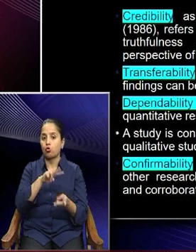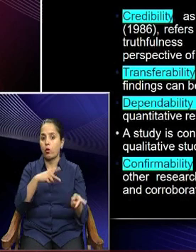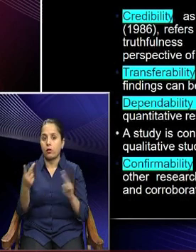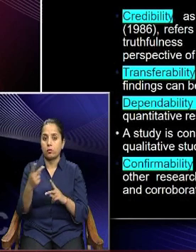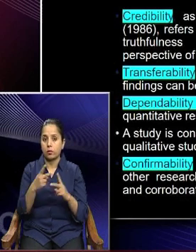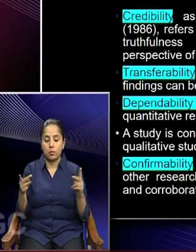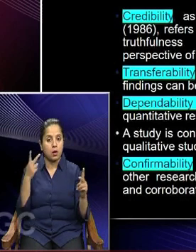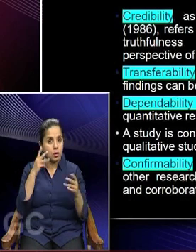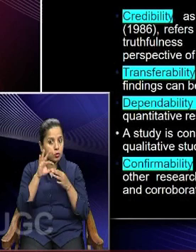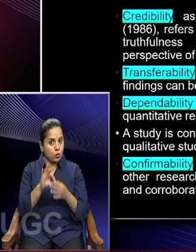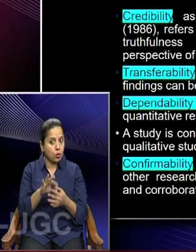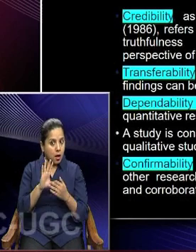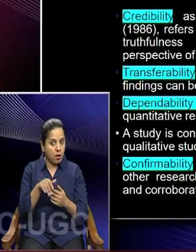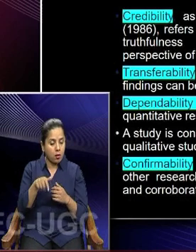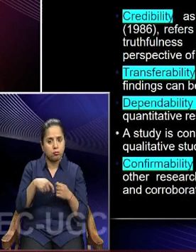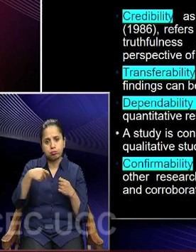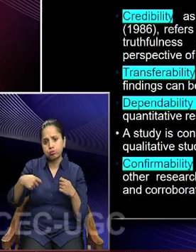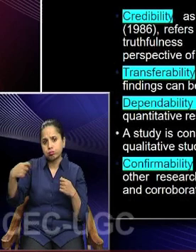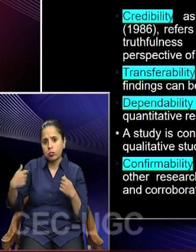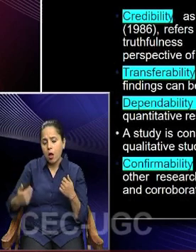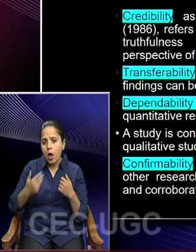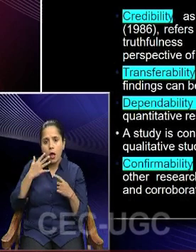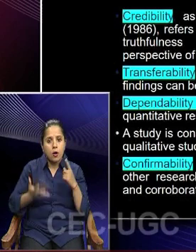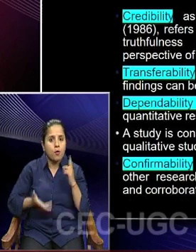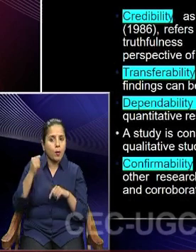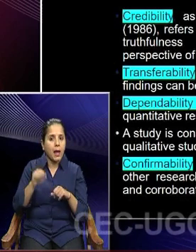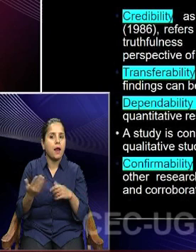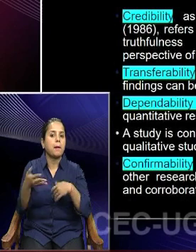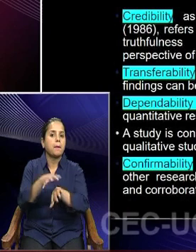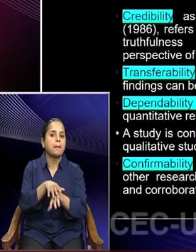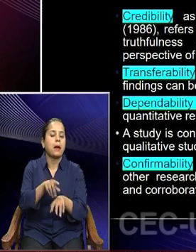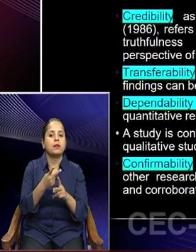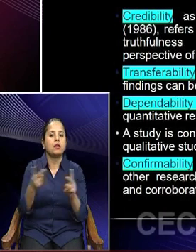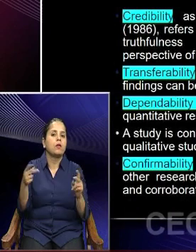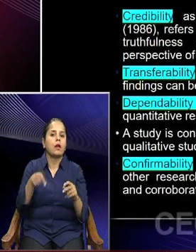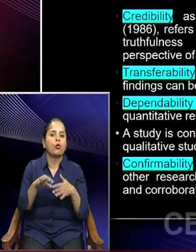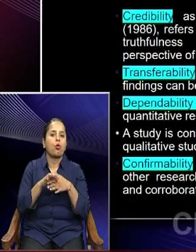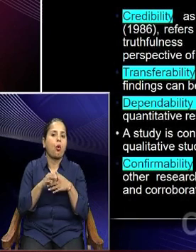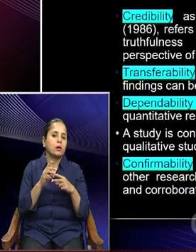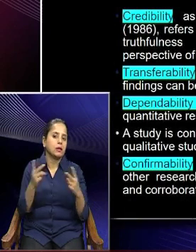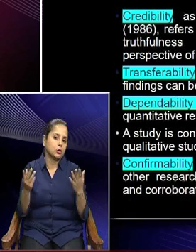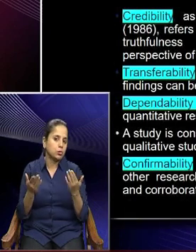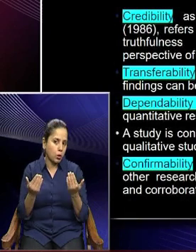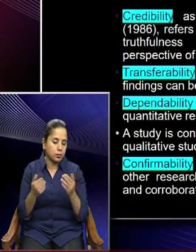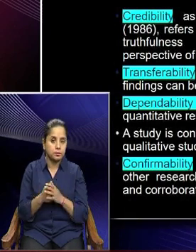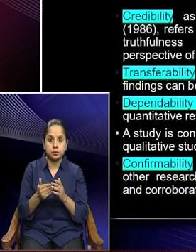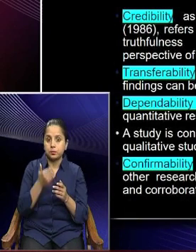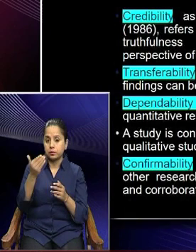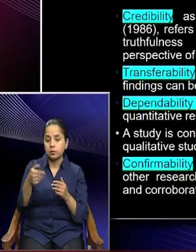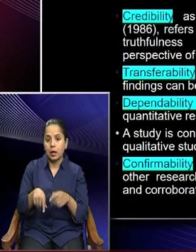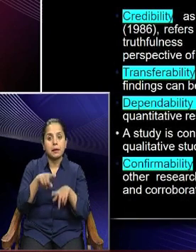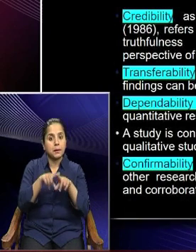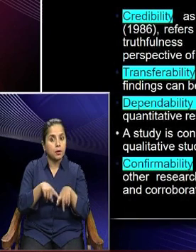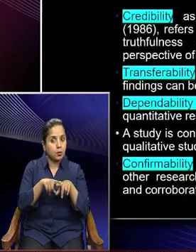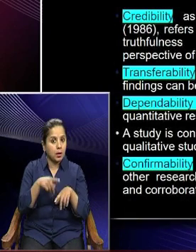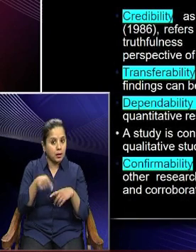Transferability refers to the extent to which the findings can be applied to different contexts. Next is